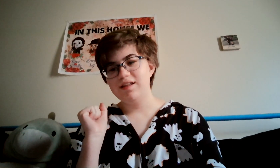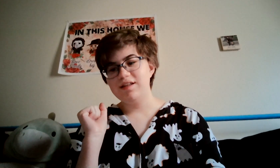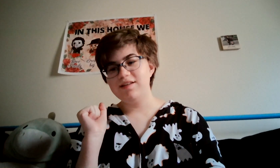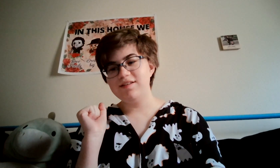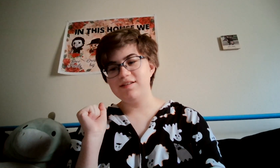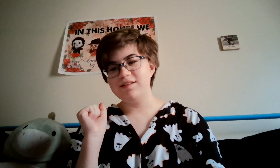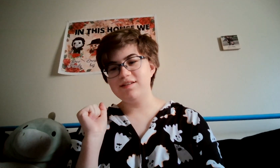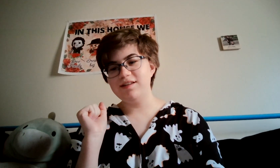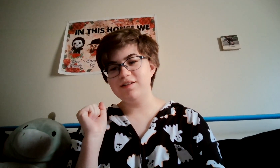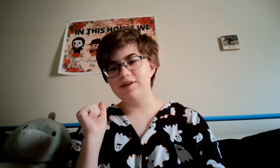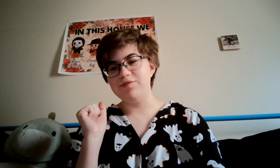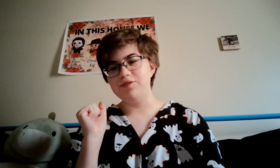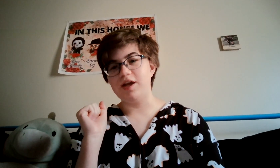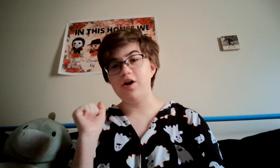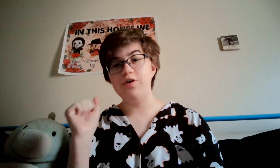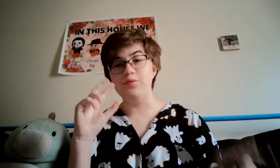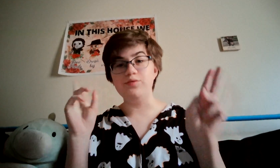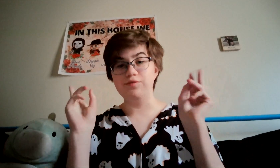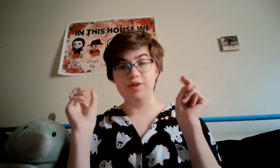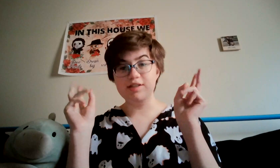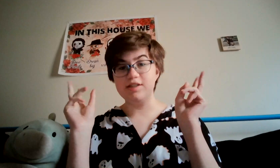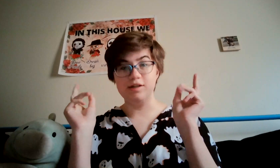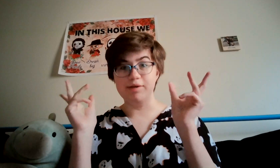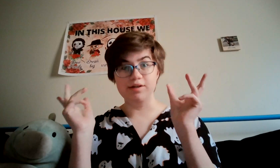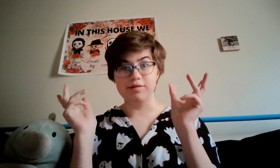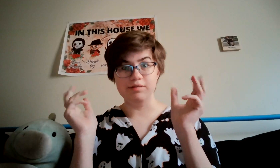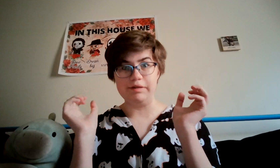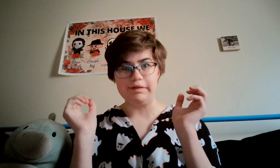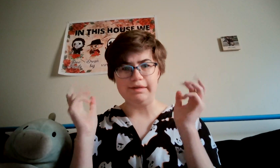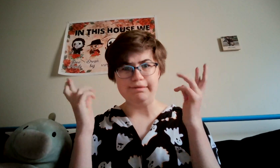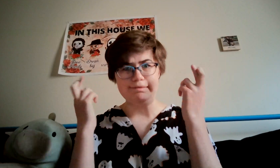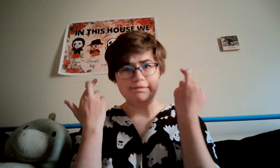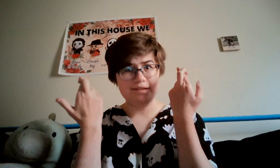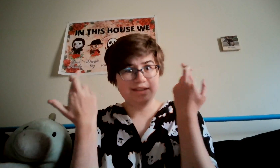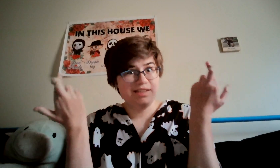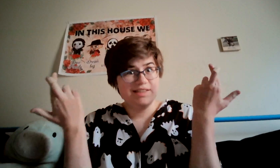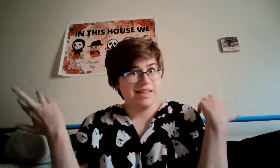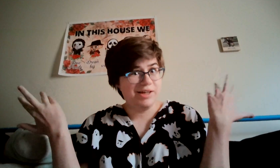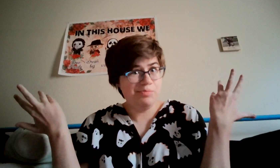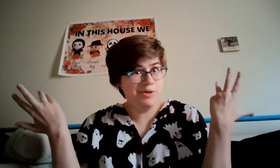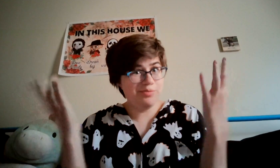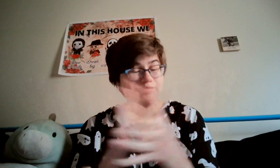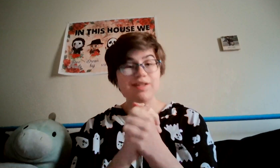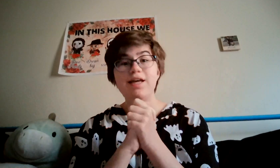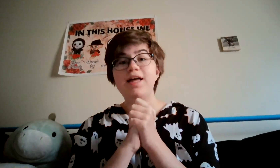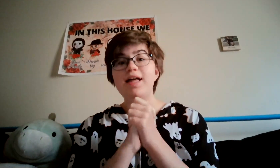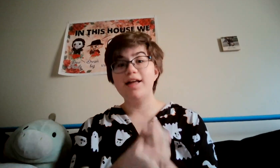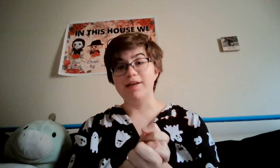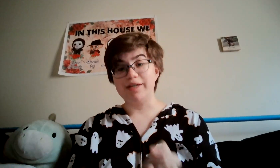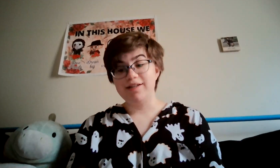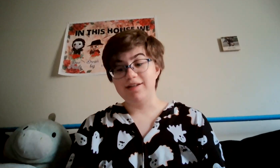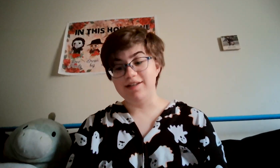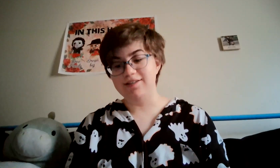Because the site that I found was like, oh, vintage American recipes. Like, I hope so. Anyway,